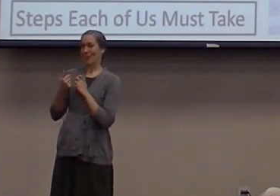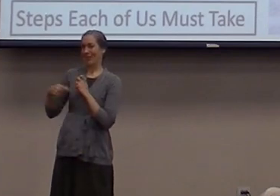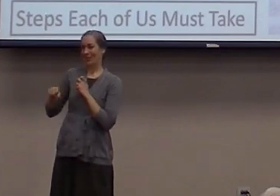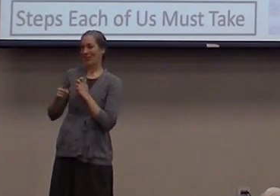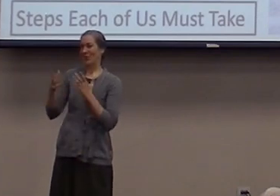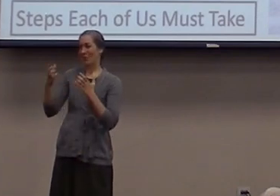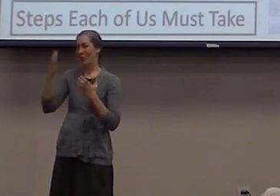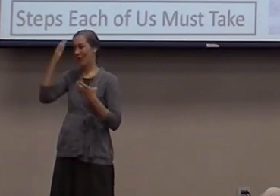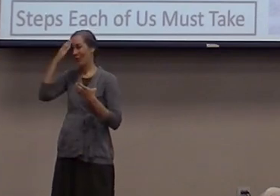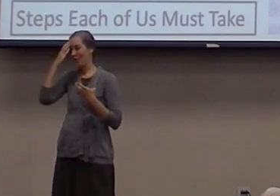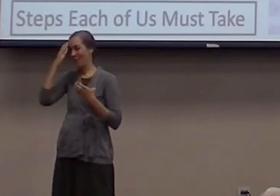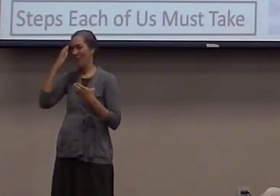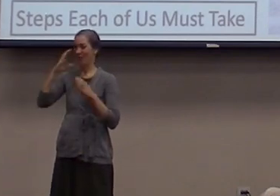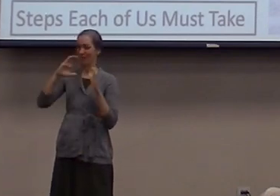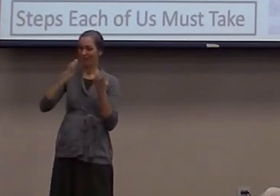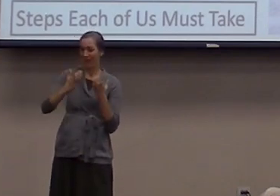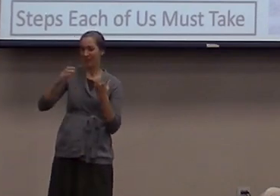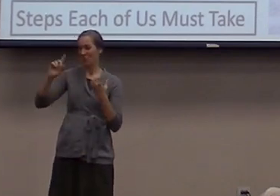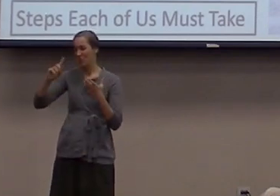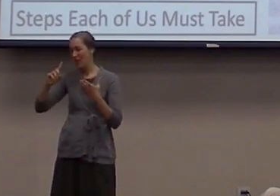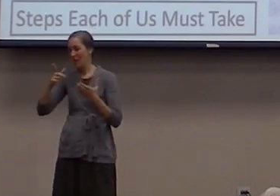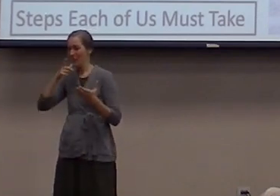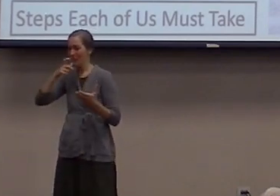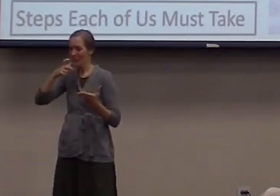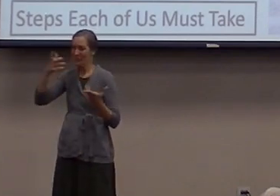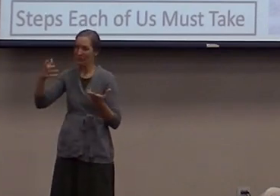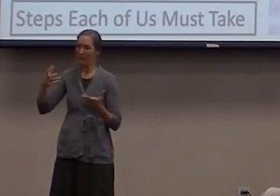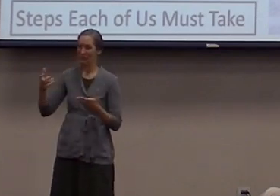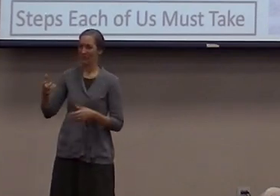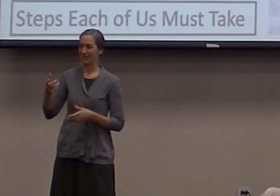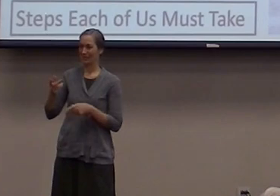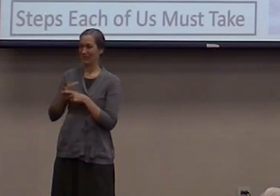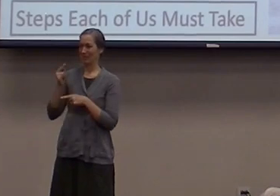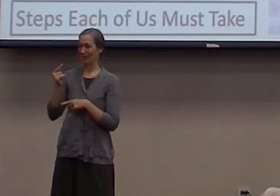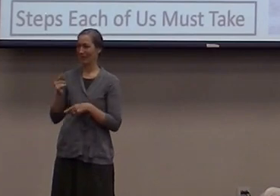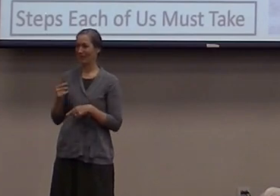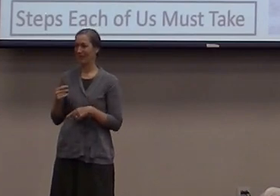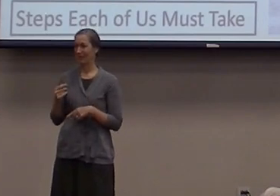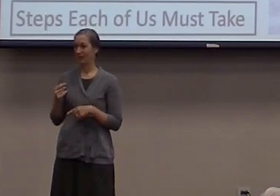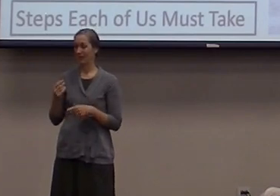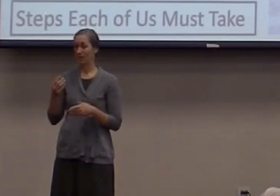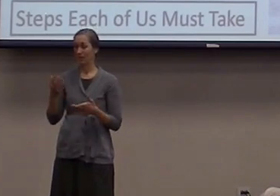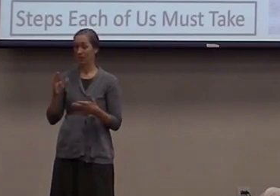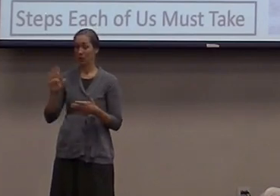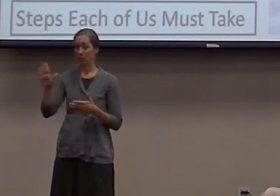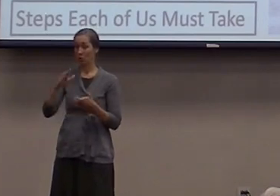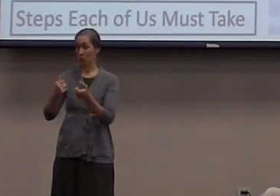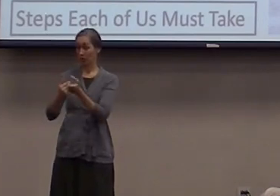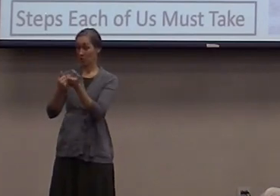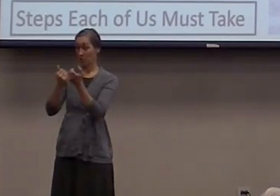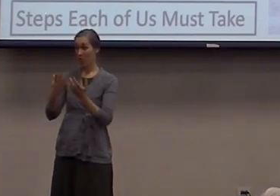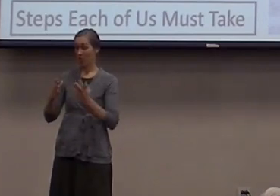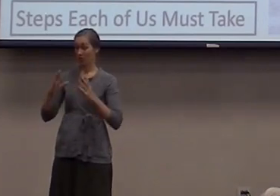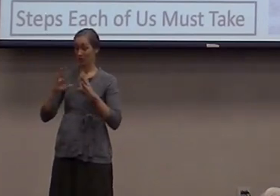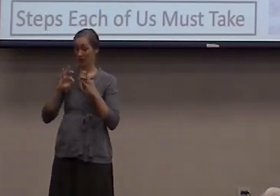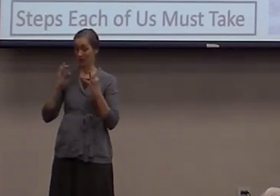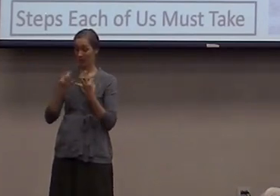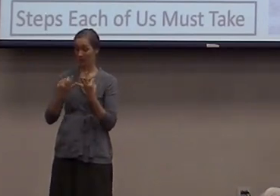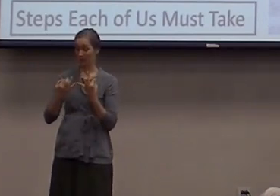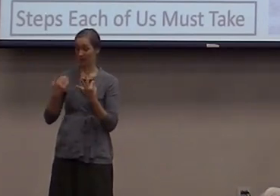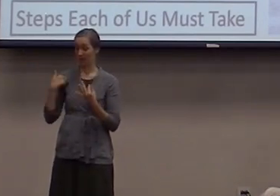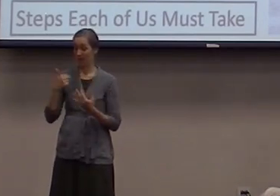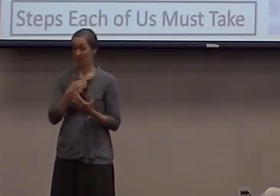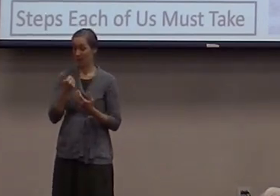you want to listen to. You need to call up those around you, maybe your supporters, family members, anyone close enough to come and